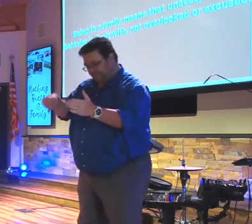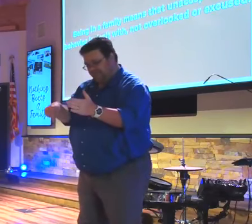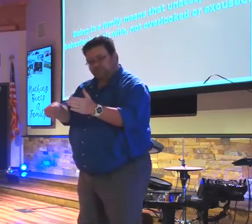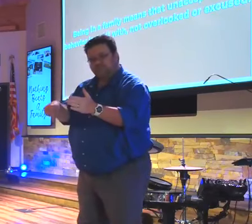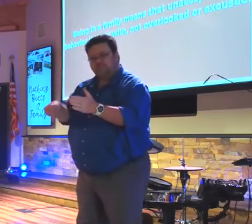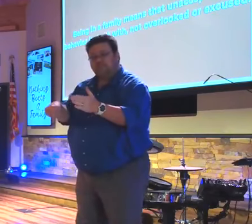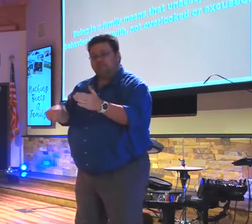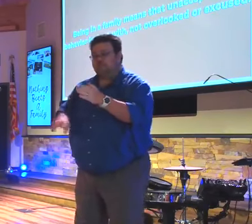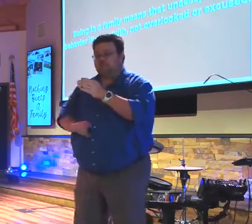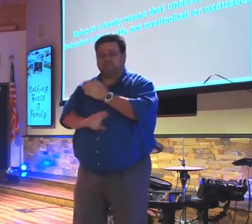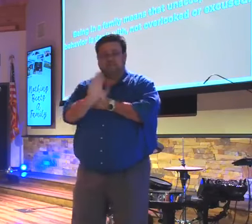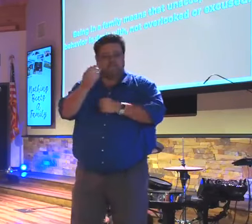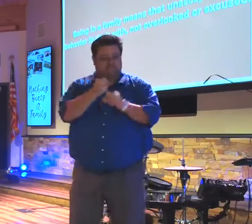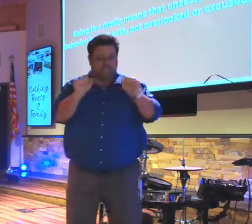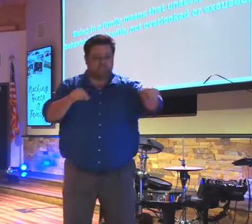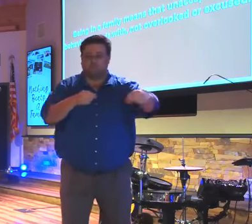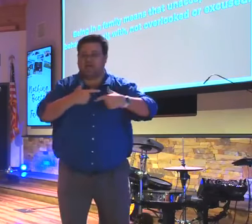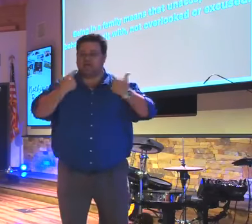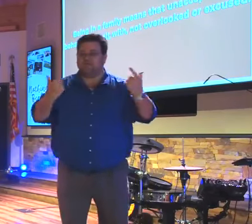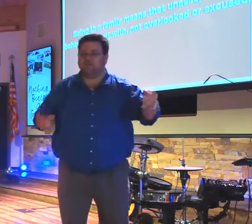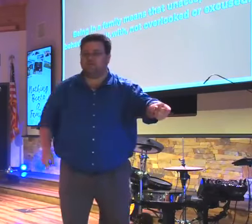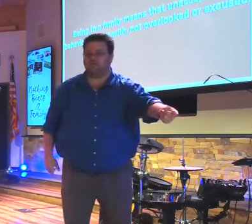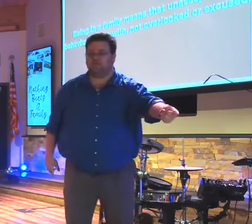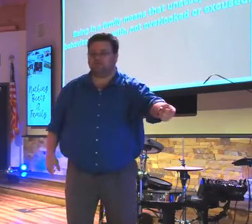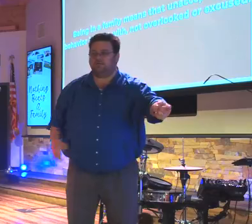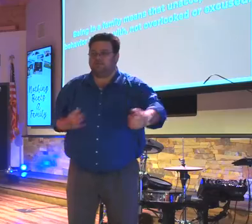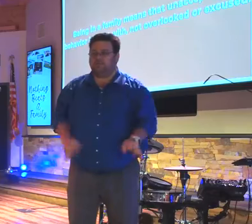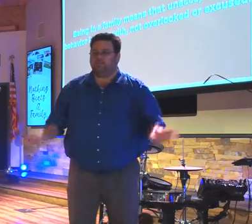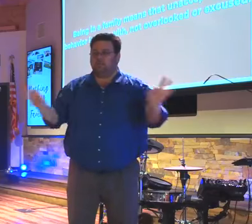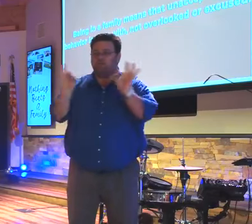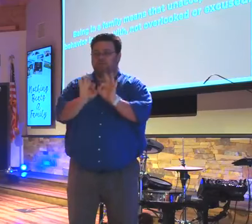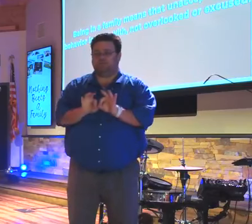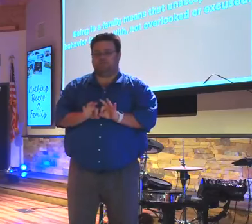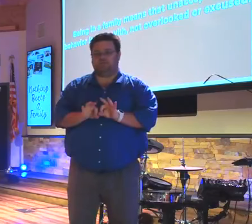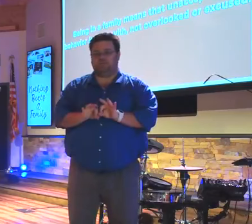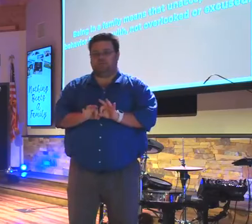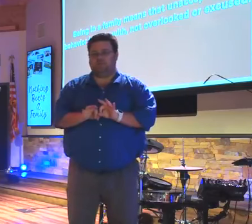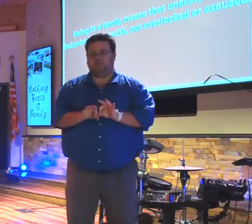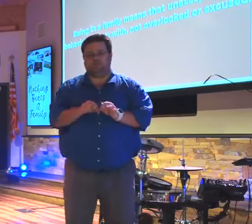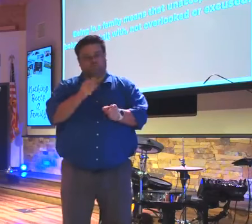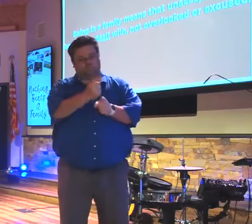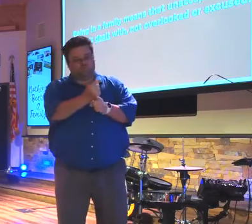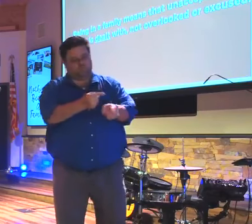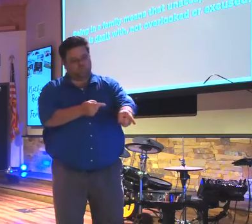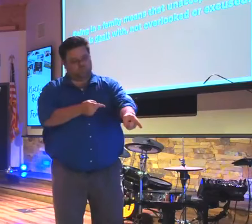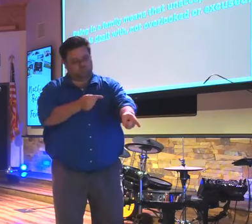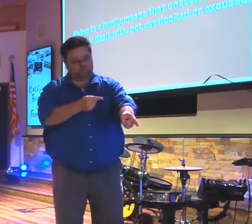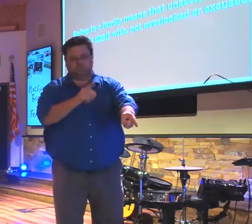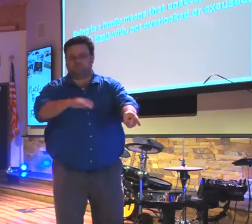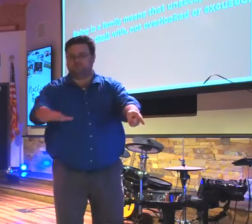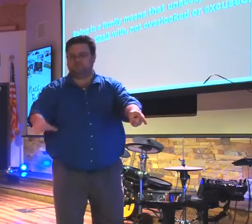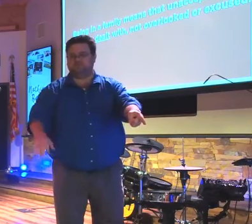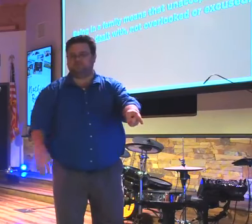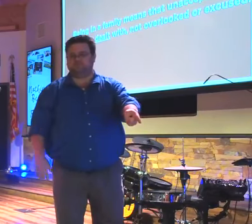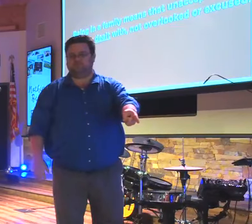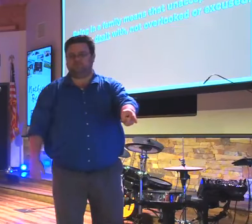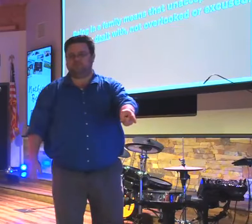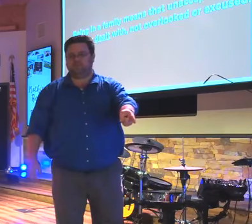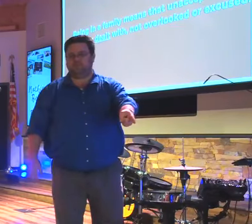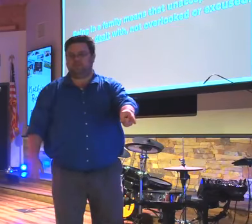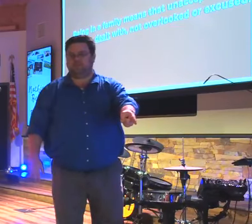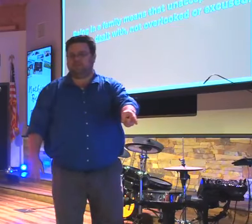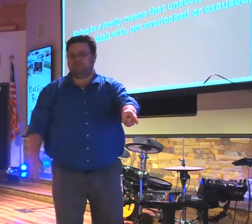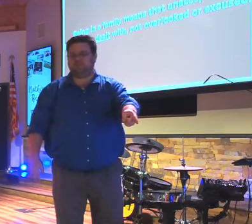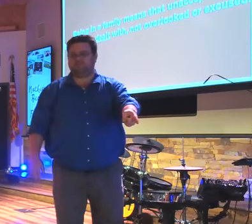their life one day. It's important. If you correct your child, does that